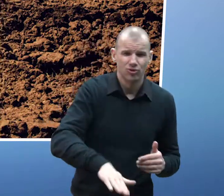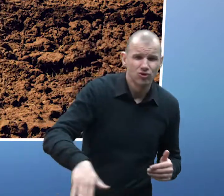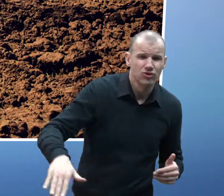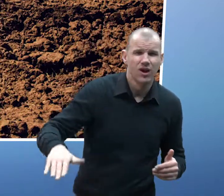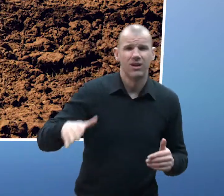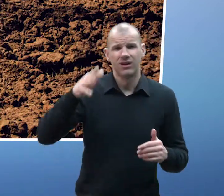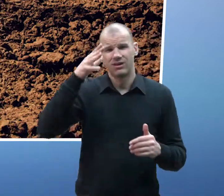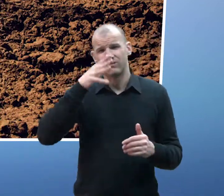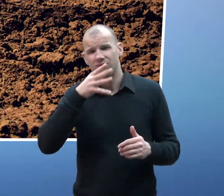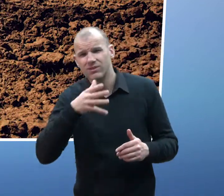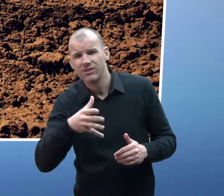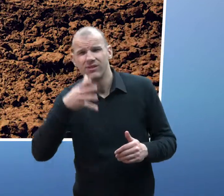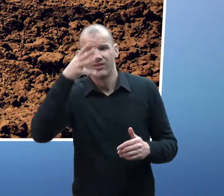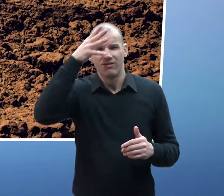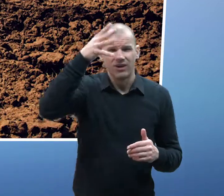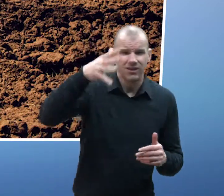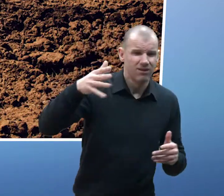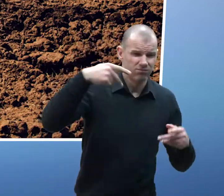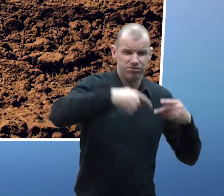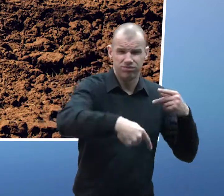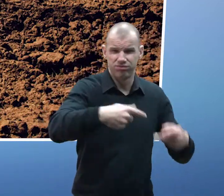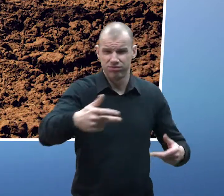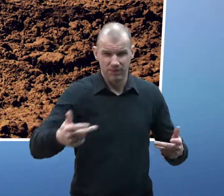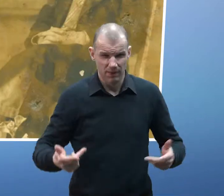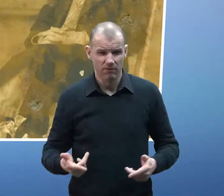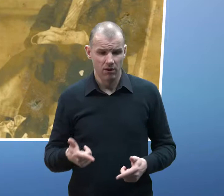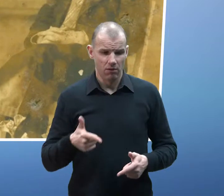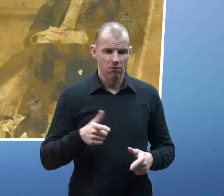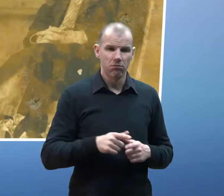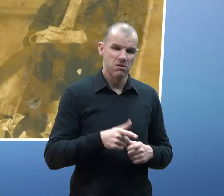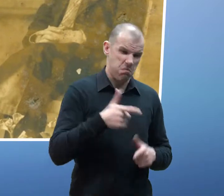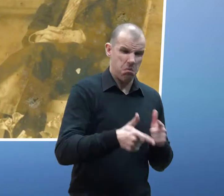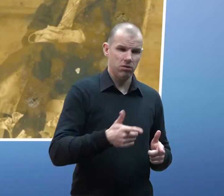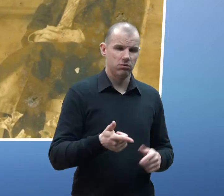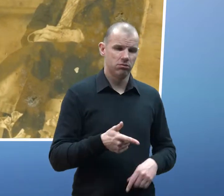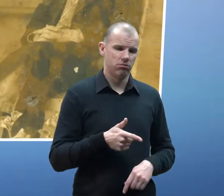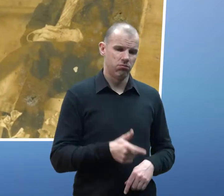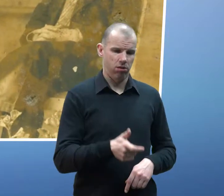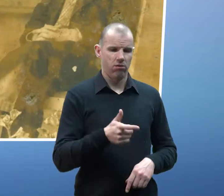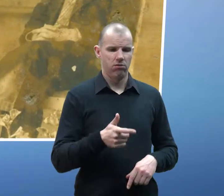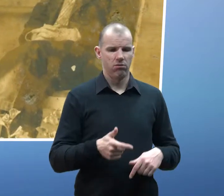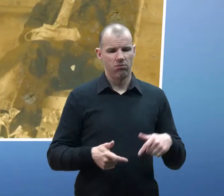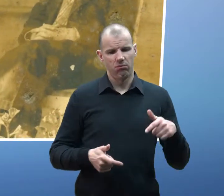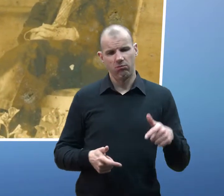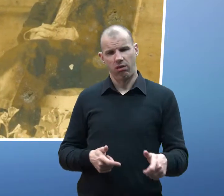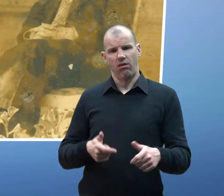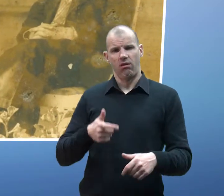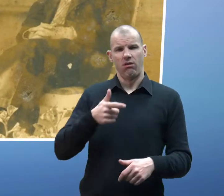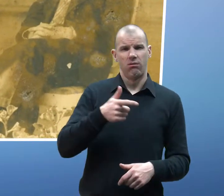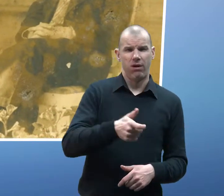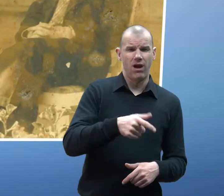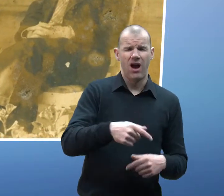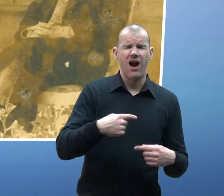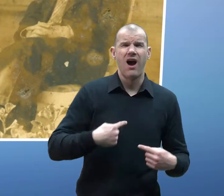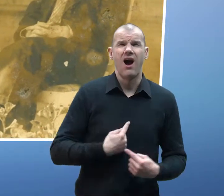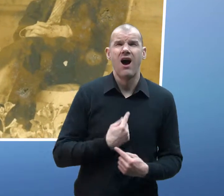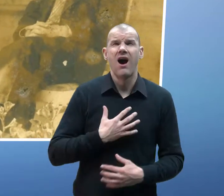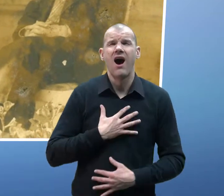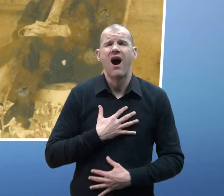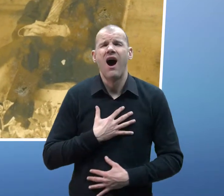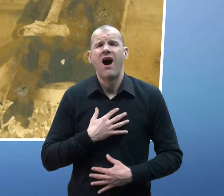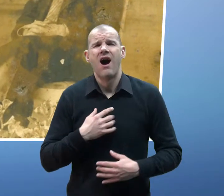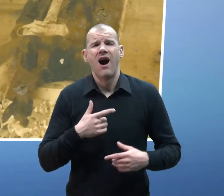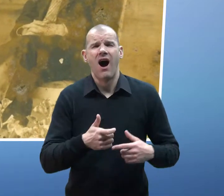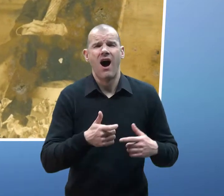scattered shots were stricken, accompanied by terrible shrieks and moans. The killers mainly used simple guns